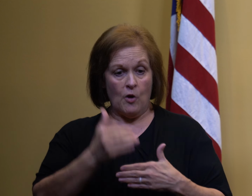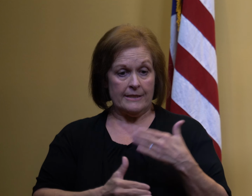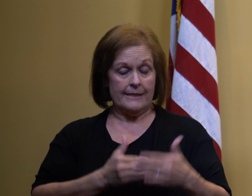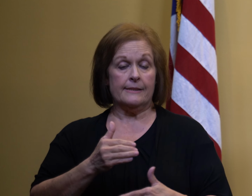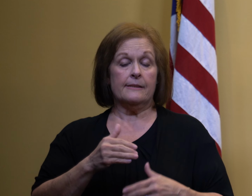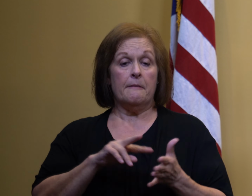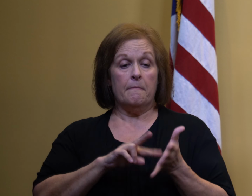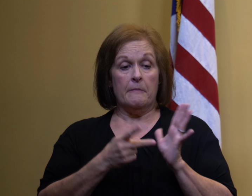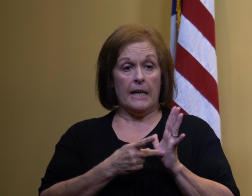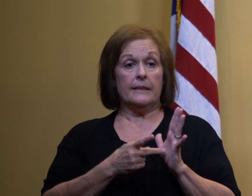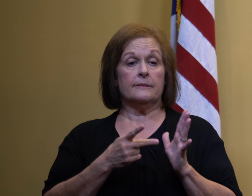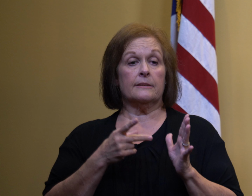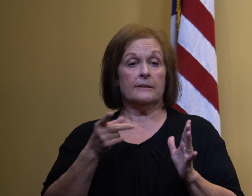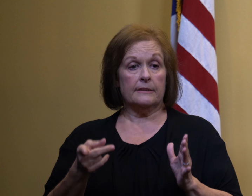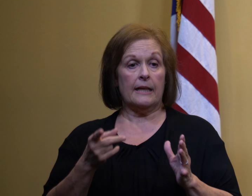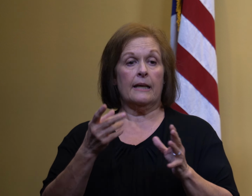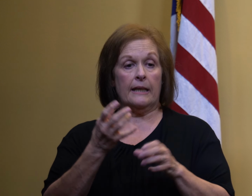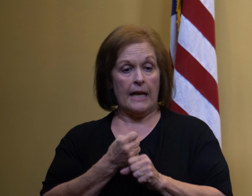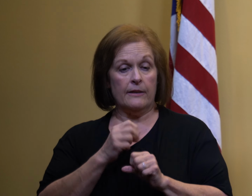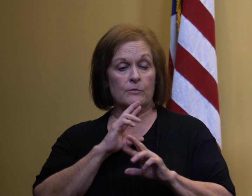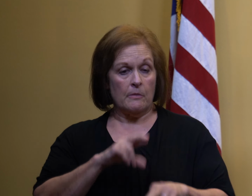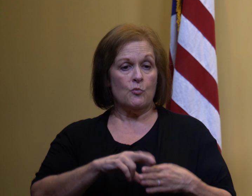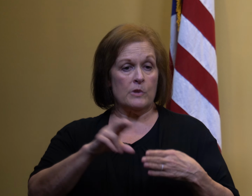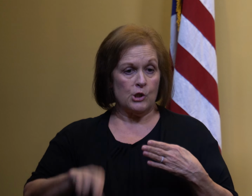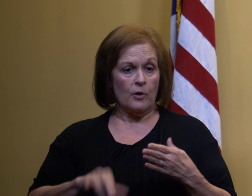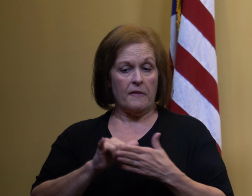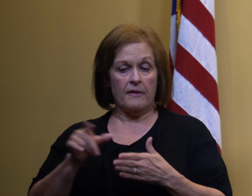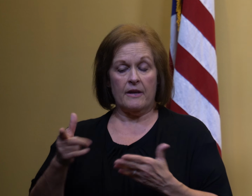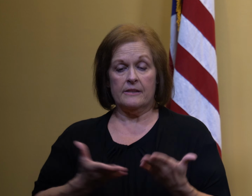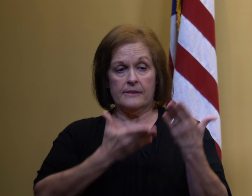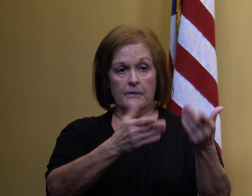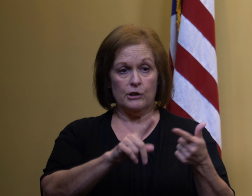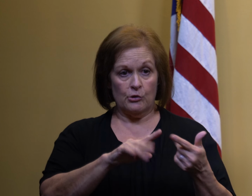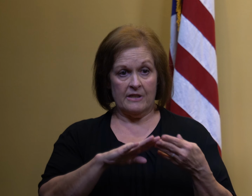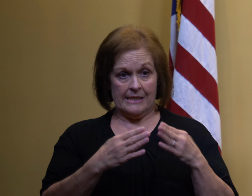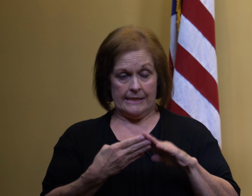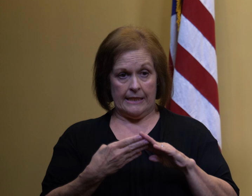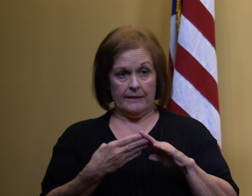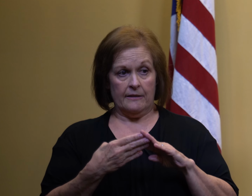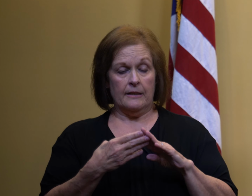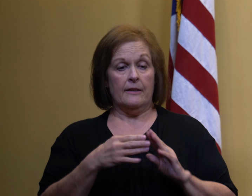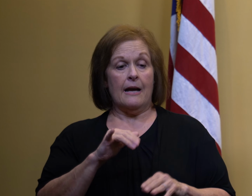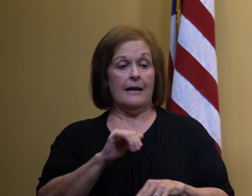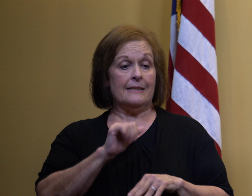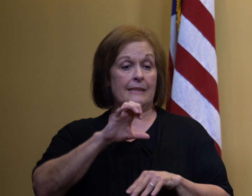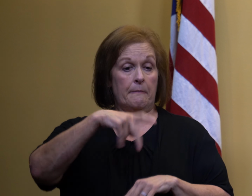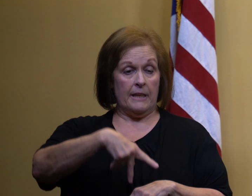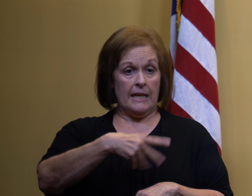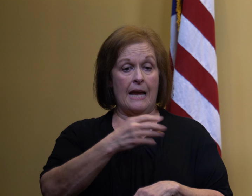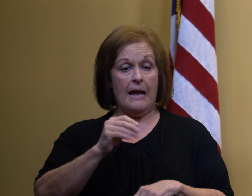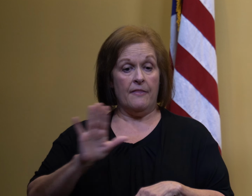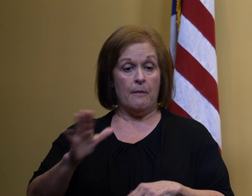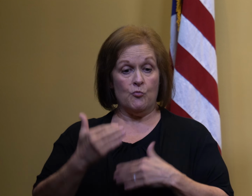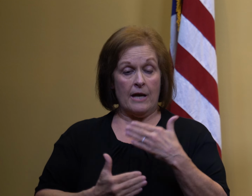which therefore yielded the responses and the results that they submitted to the city of New Orleans. The IACP and